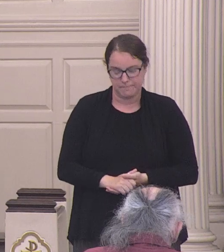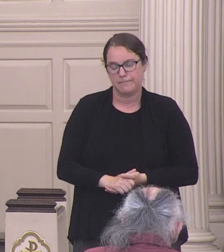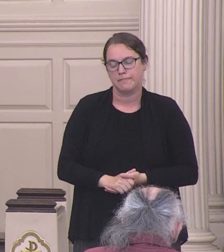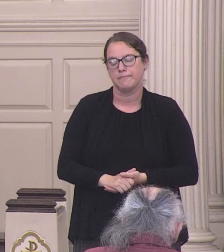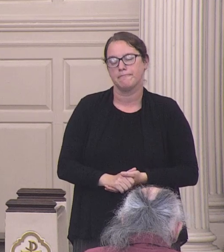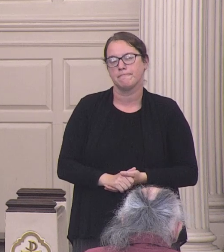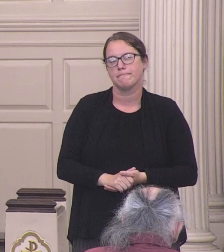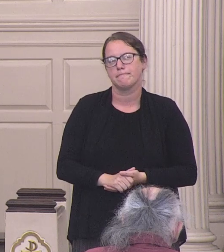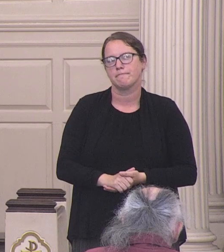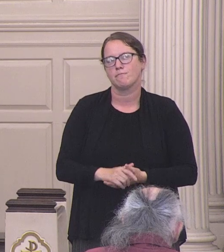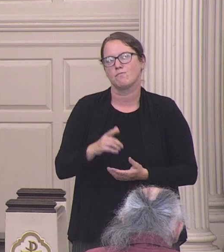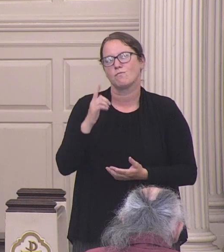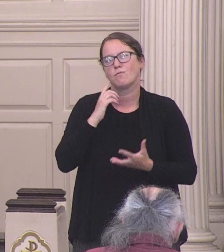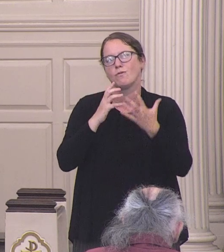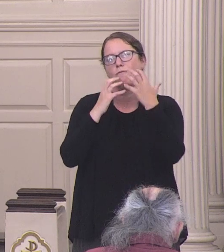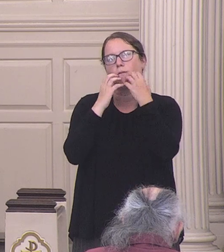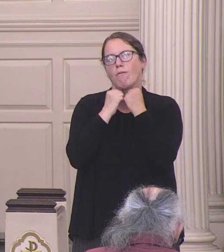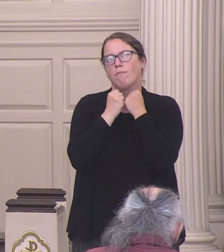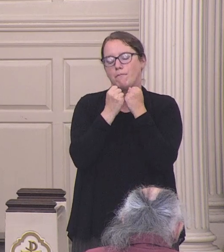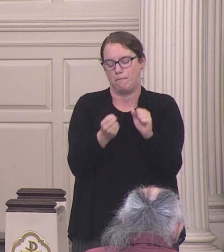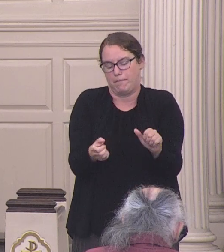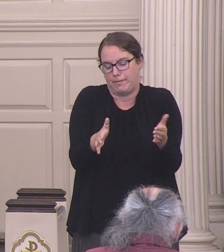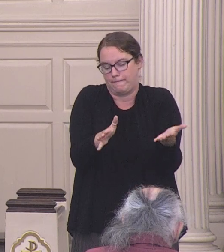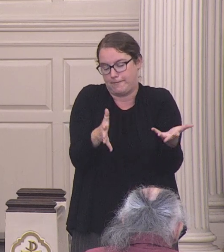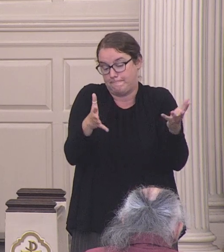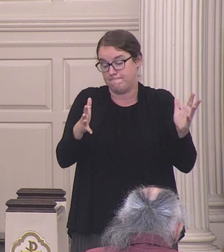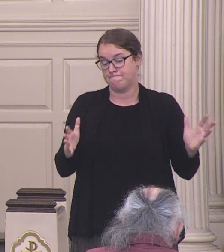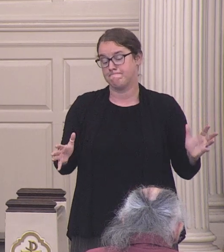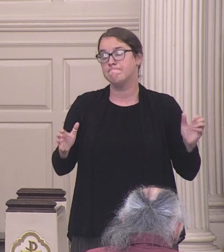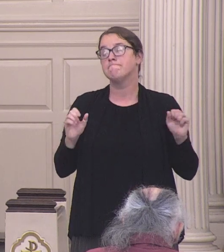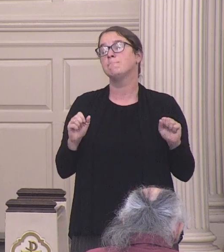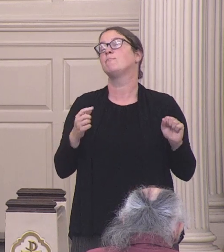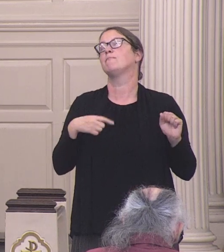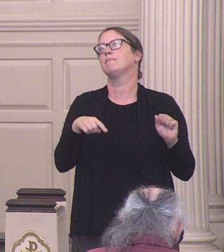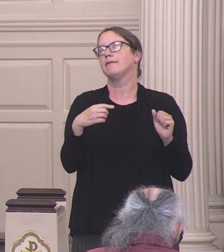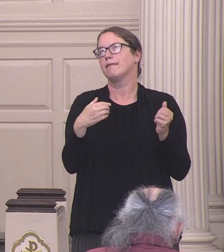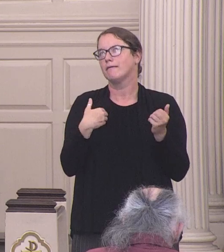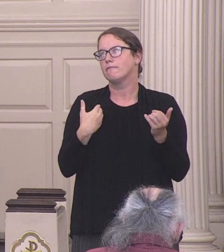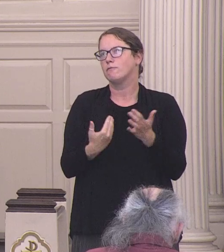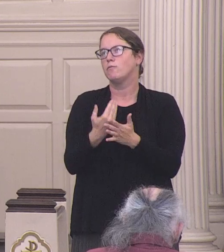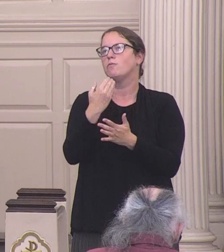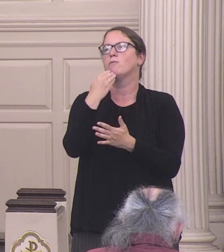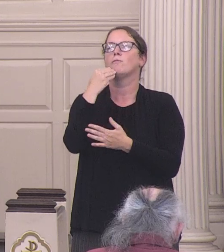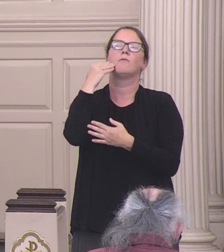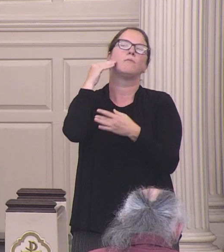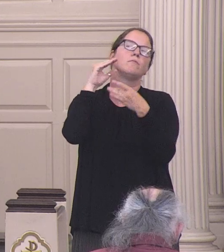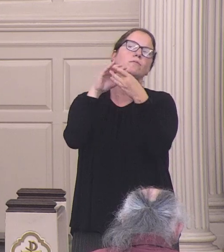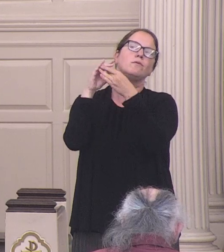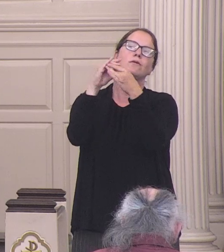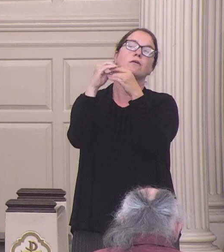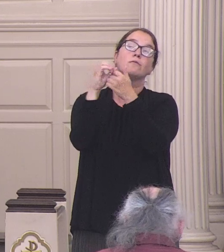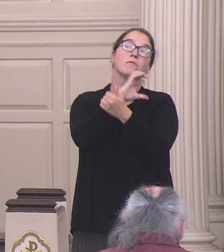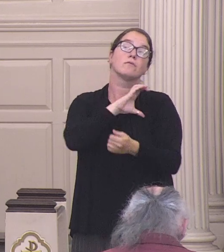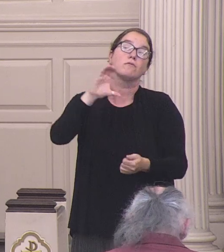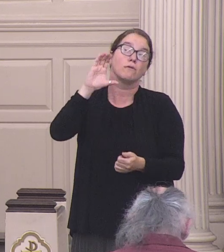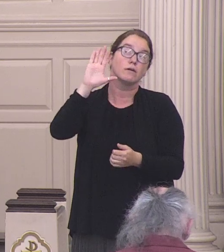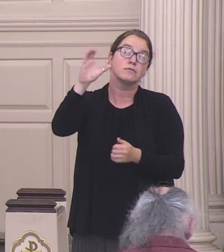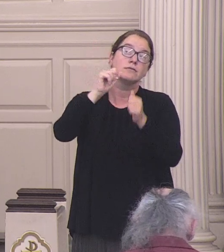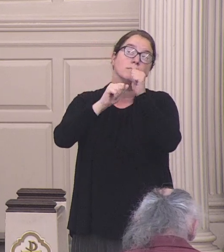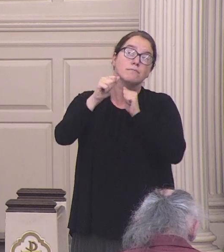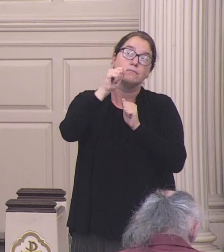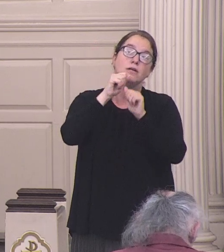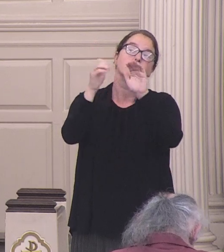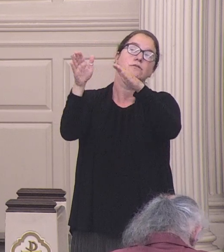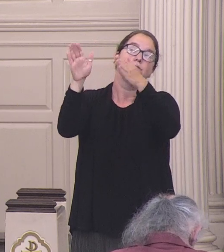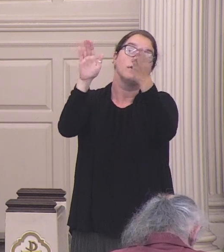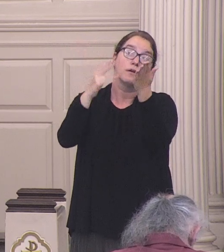And for our beloved ones who have gone before us, may they find a new home in the mystery of Christ's passion, death,